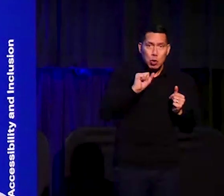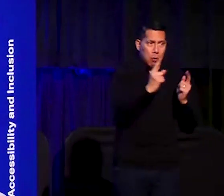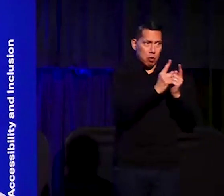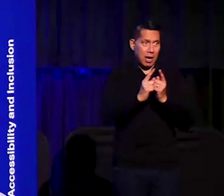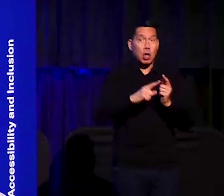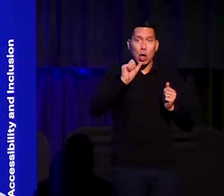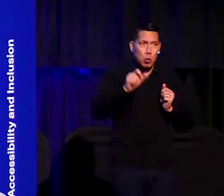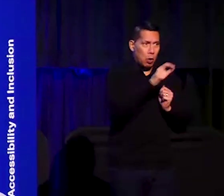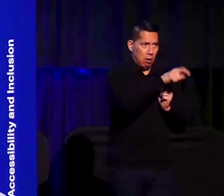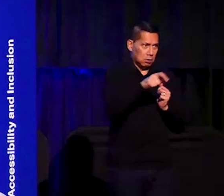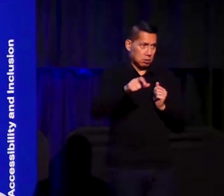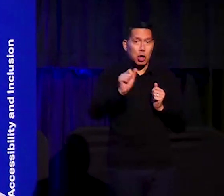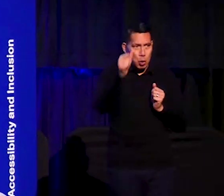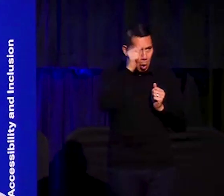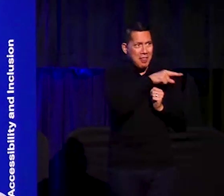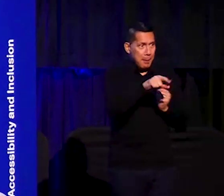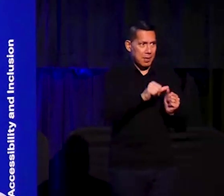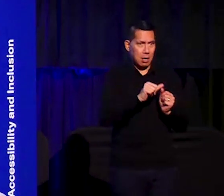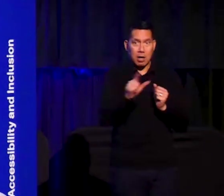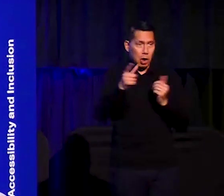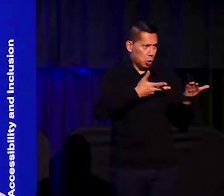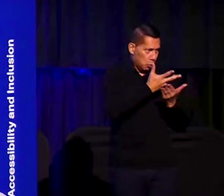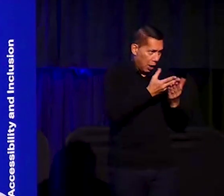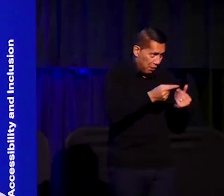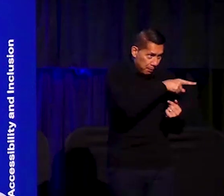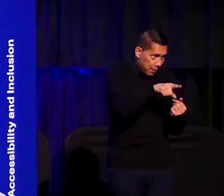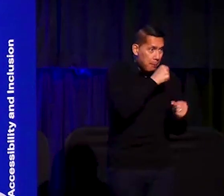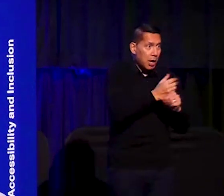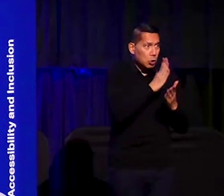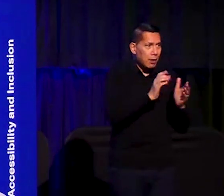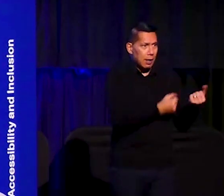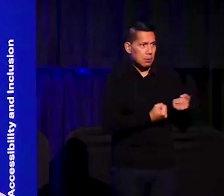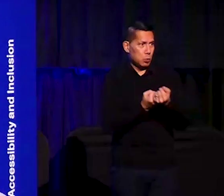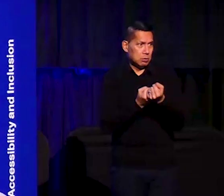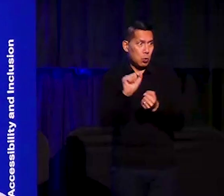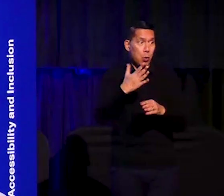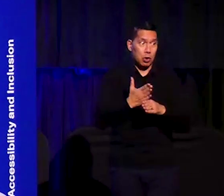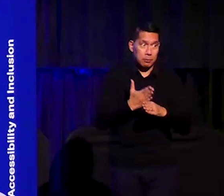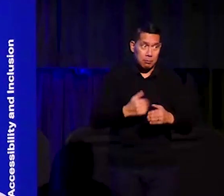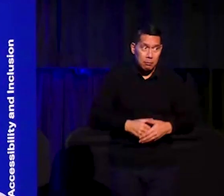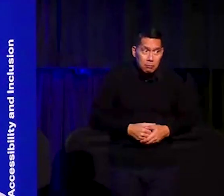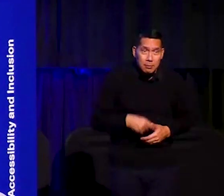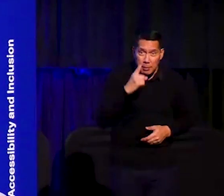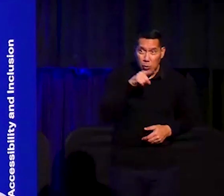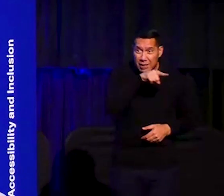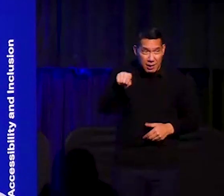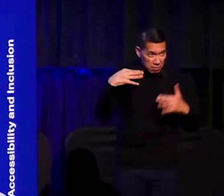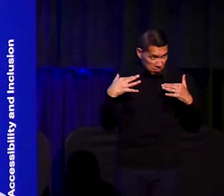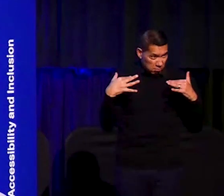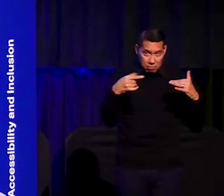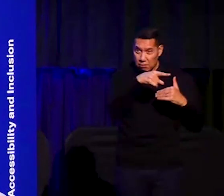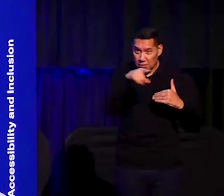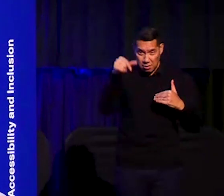than anyone else does. Talk with them, make them your allies. There are people in this room who know more